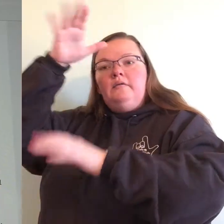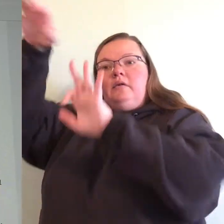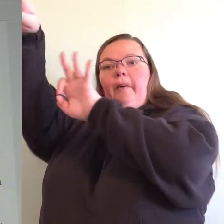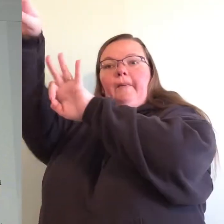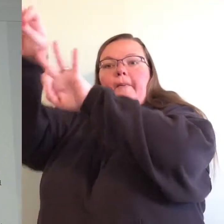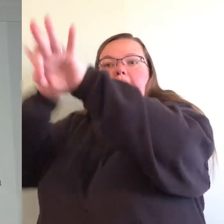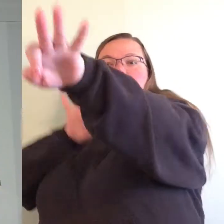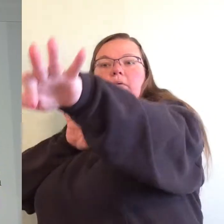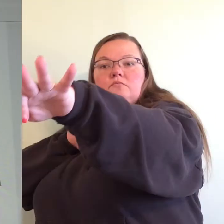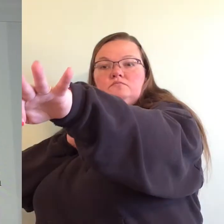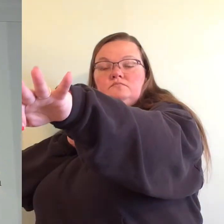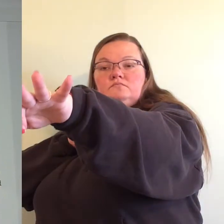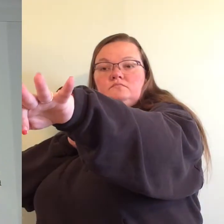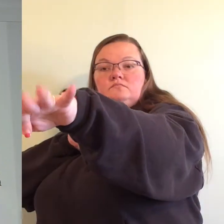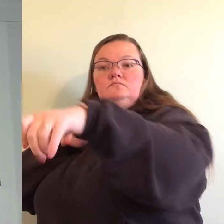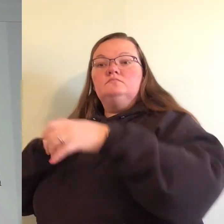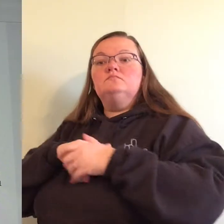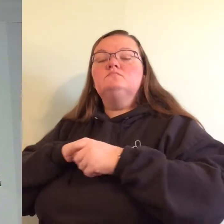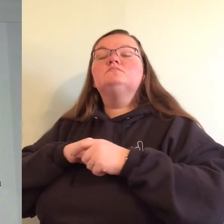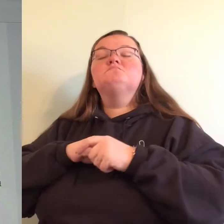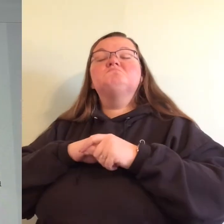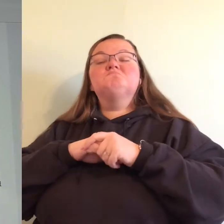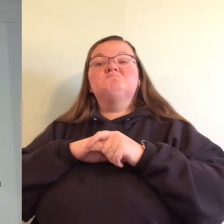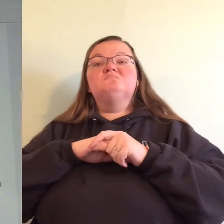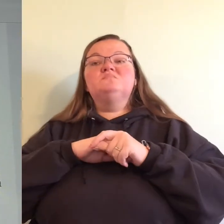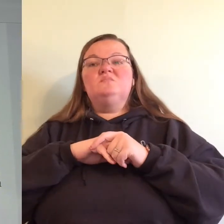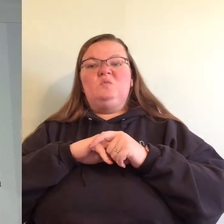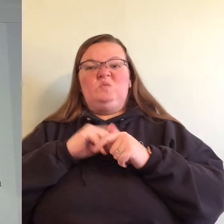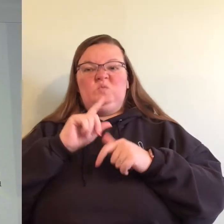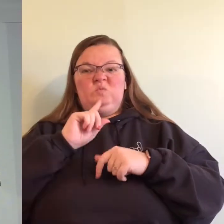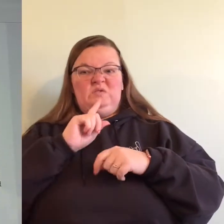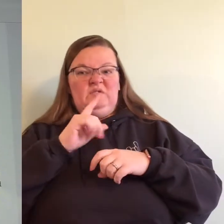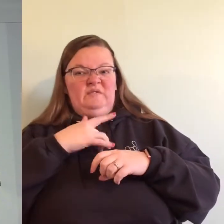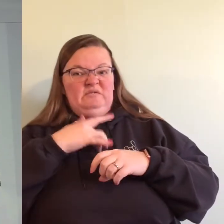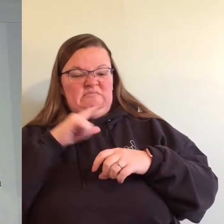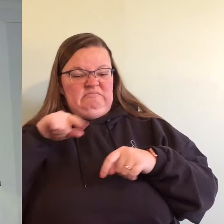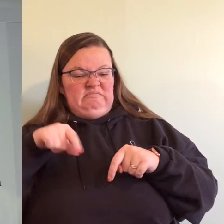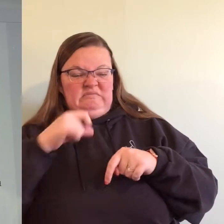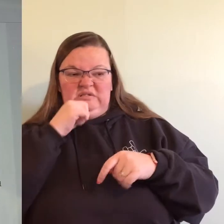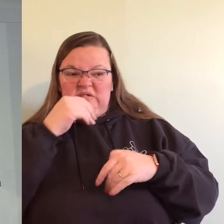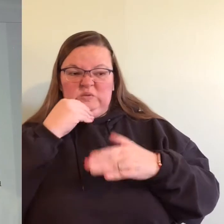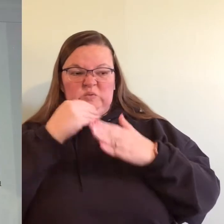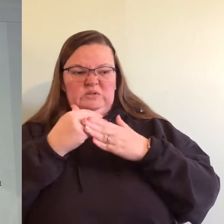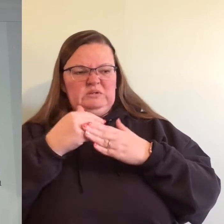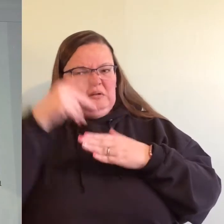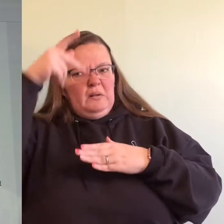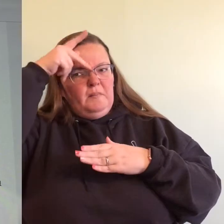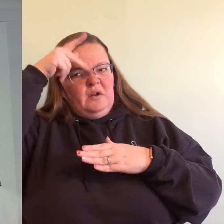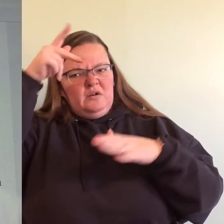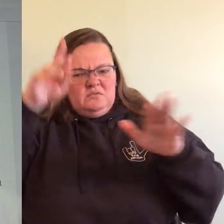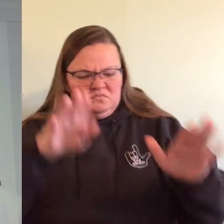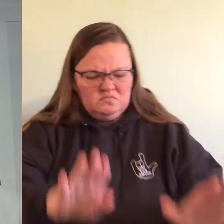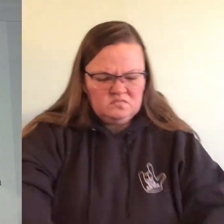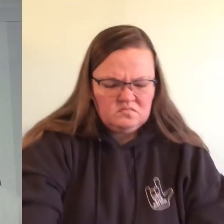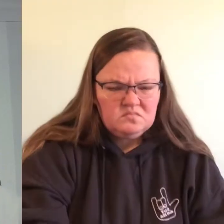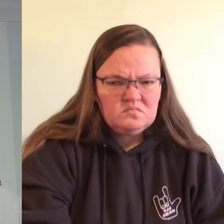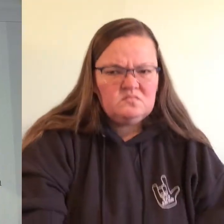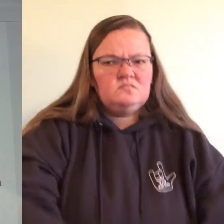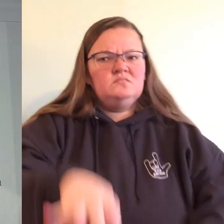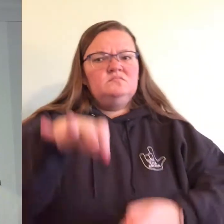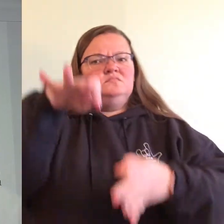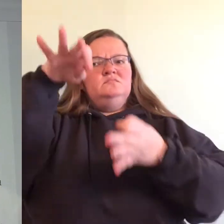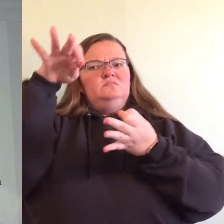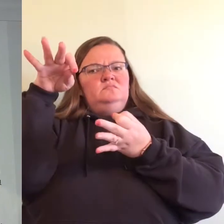knife. "This is a pretty good washout," said Edmund. "That's not much good coming here." "What is this?" said Peter,